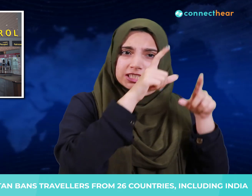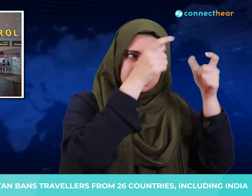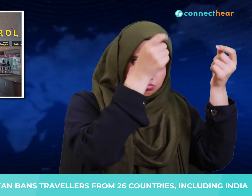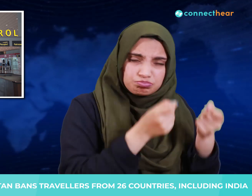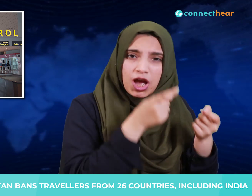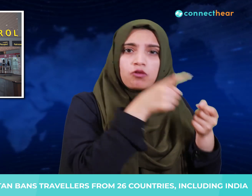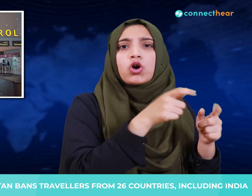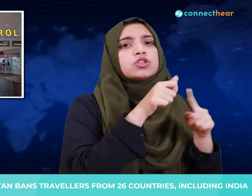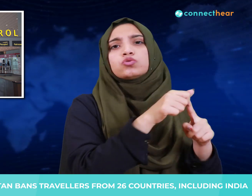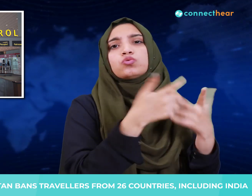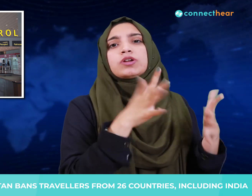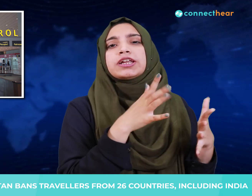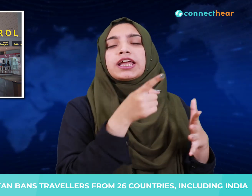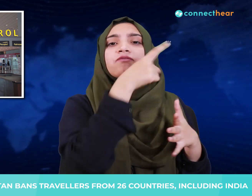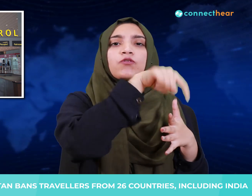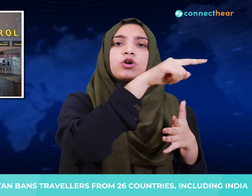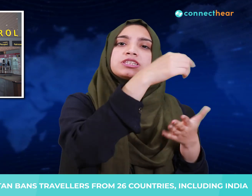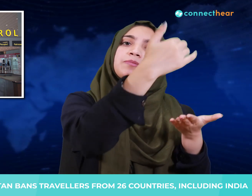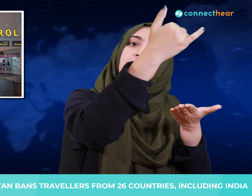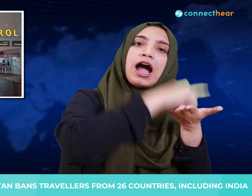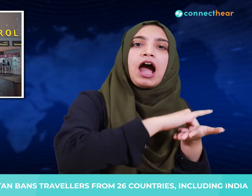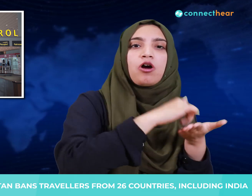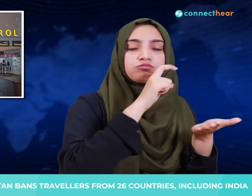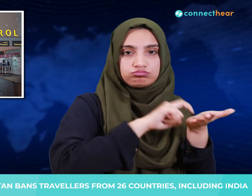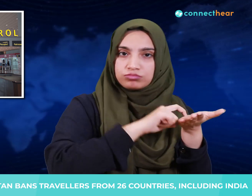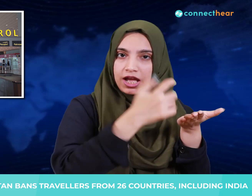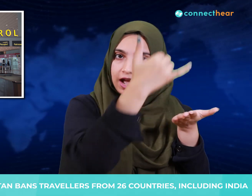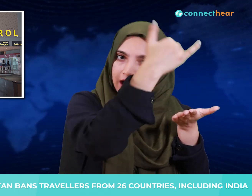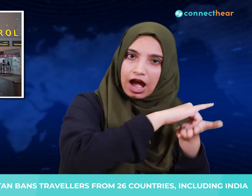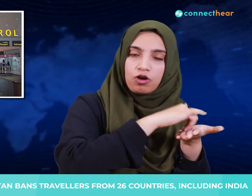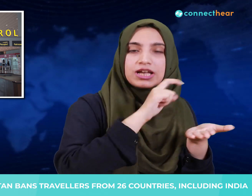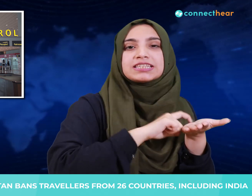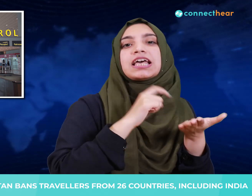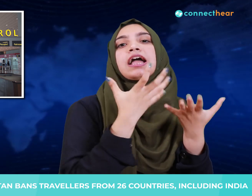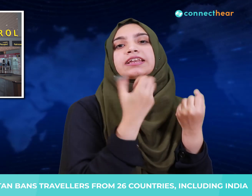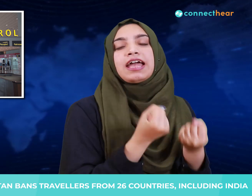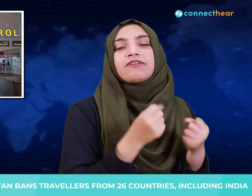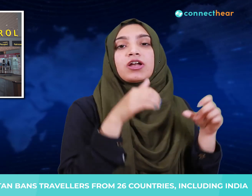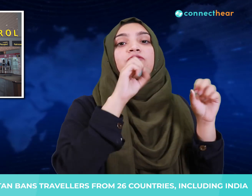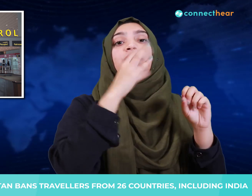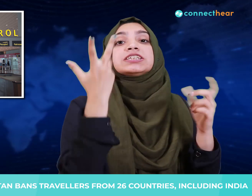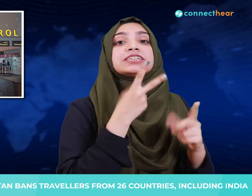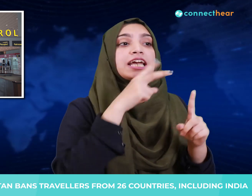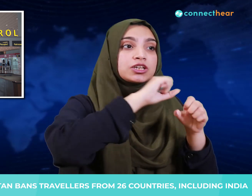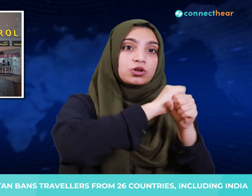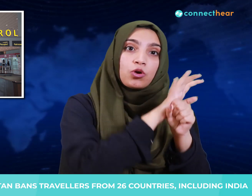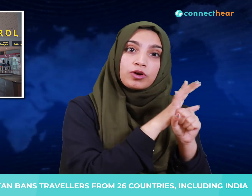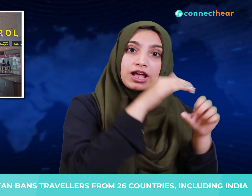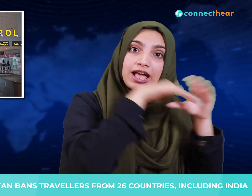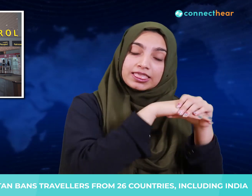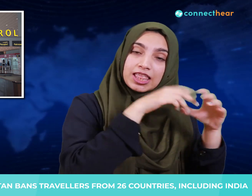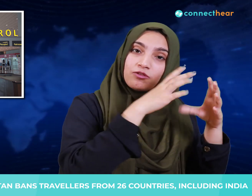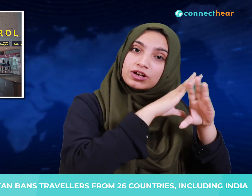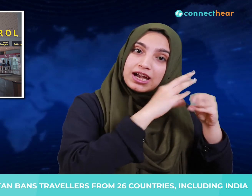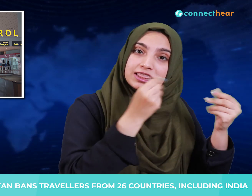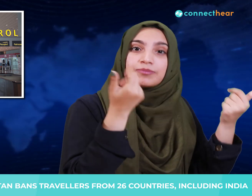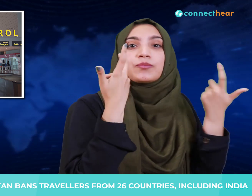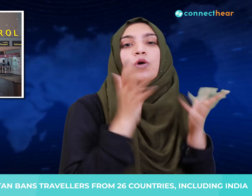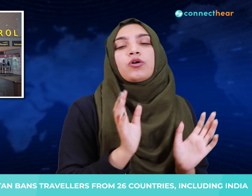while those from areas in B category require a negative PCR test that must be taken